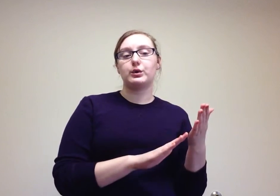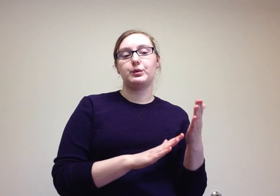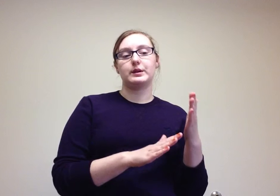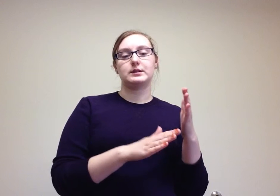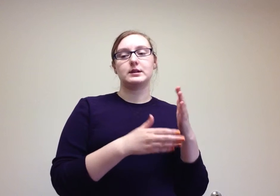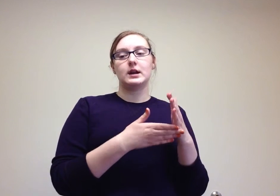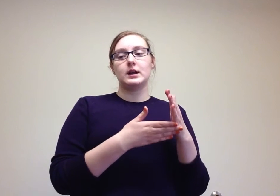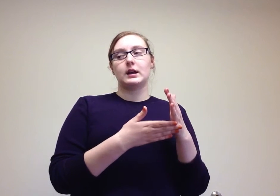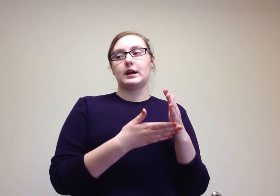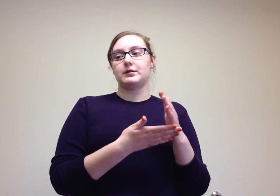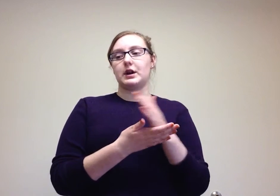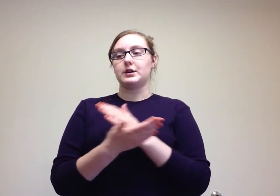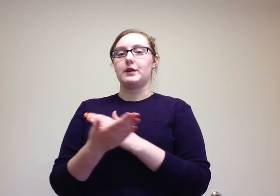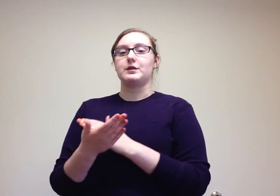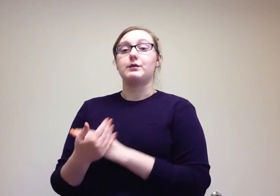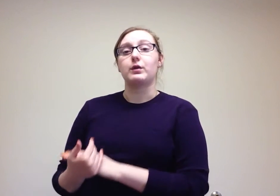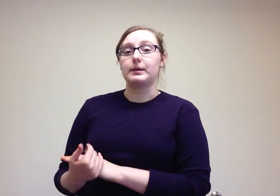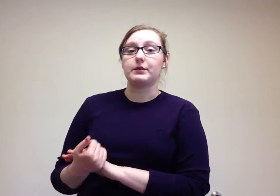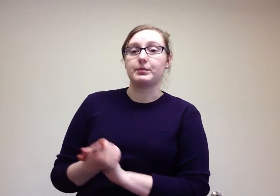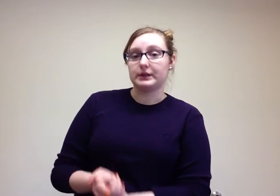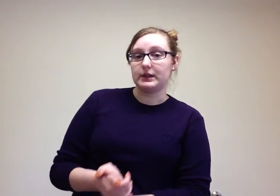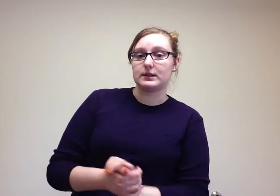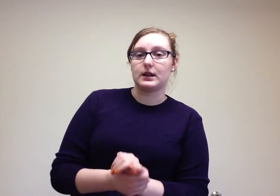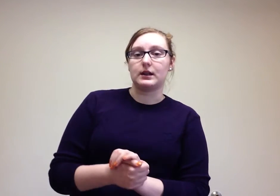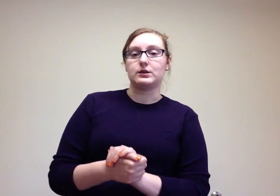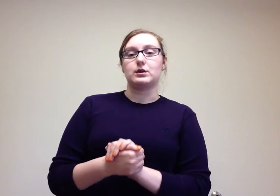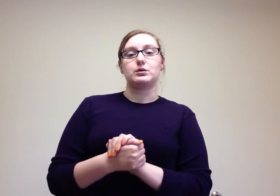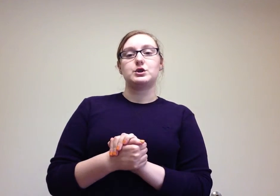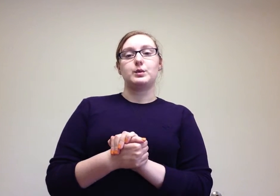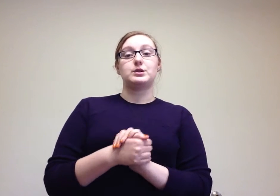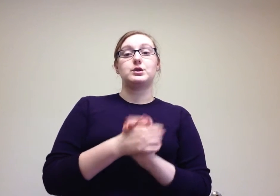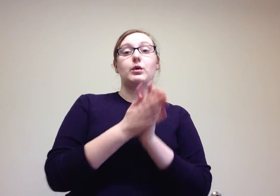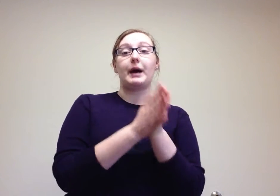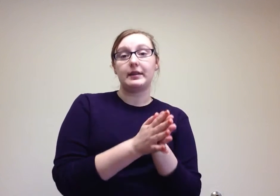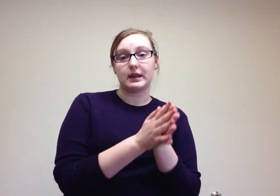who was kind of an undercover informant for the police, and so she went to go buy